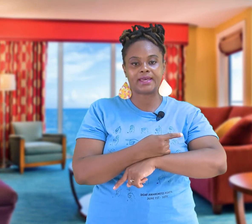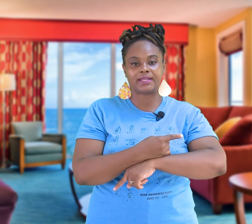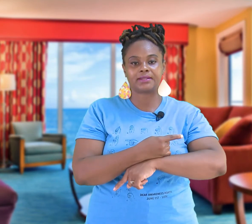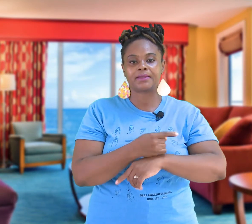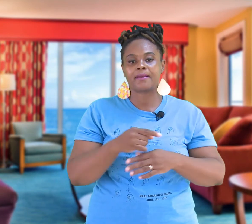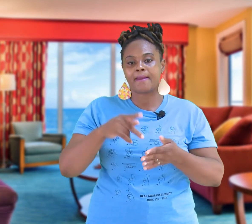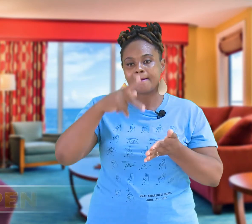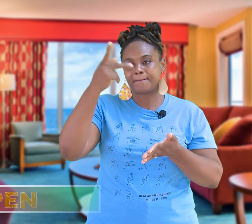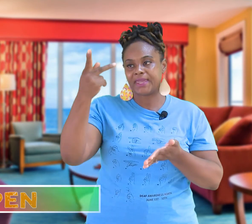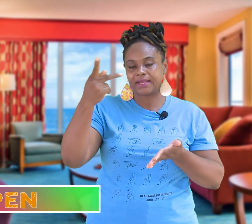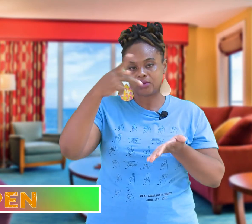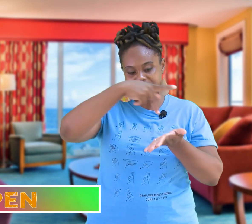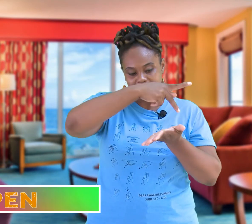had pen with a P.